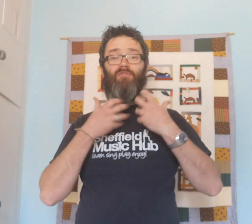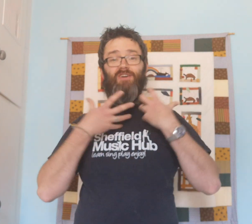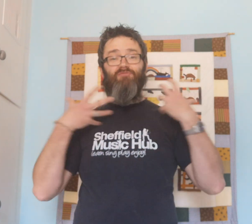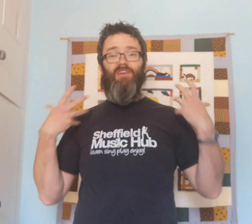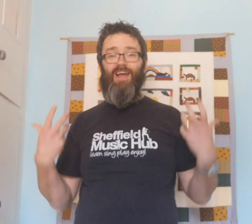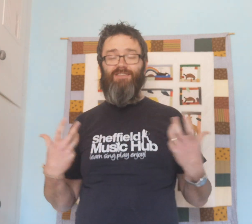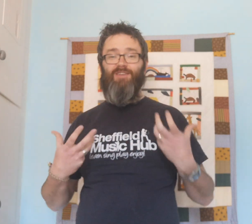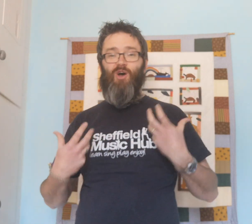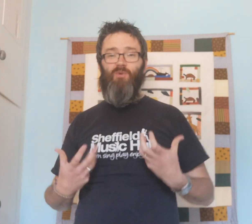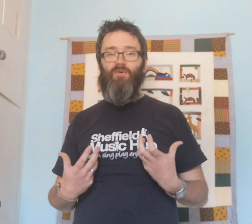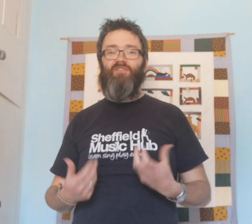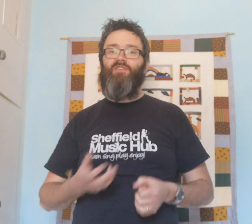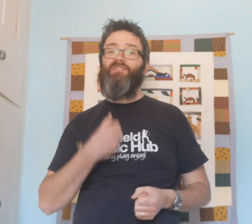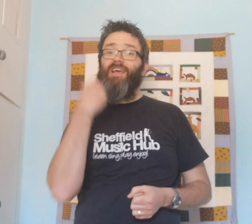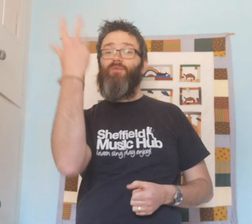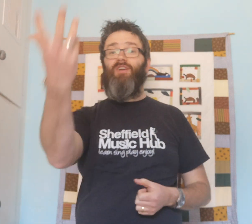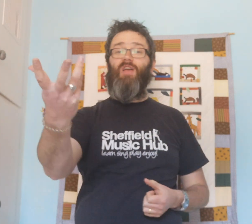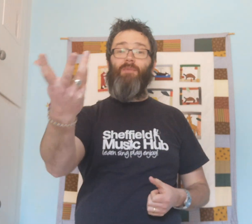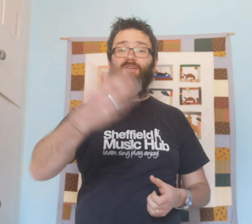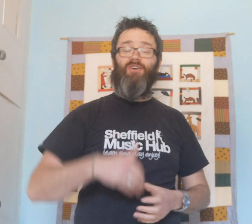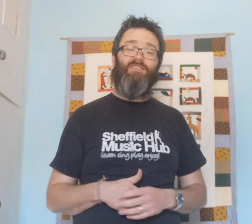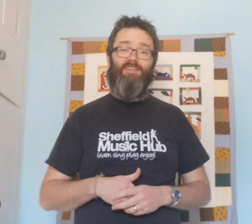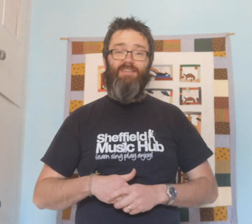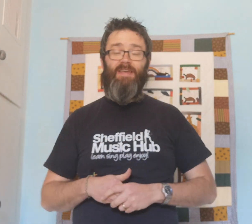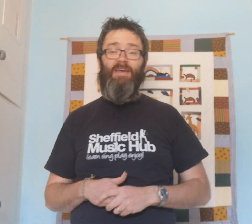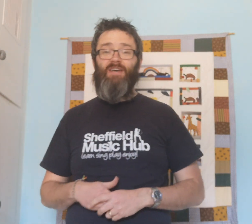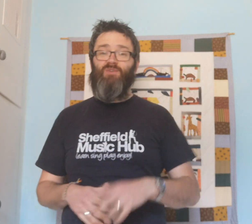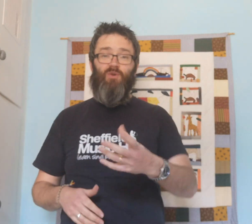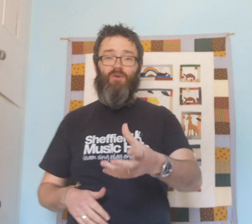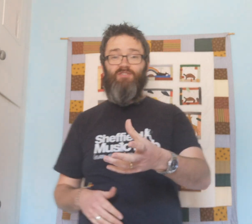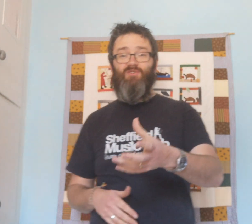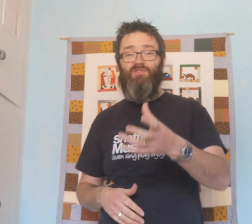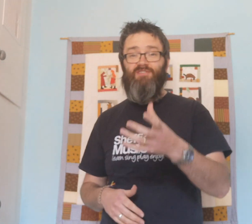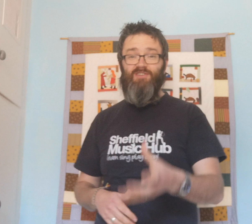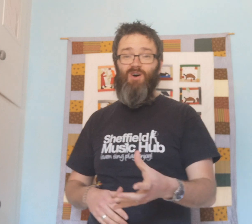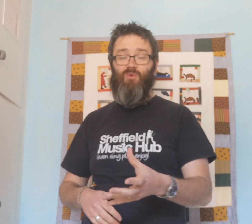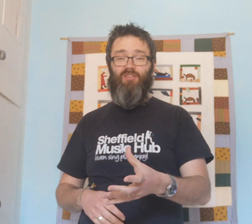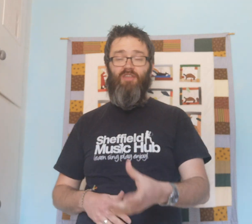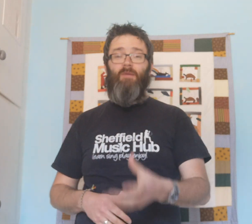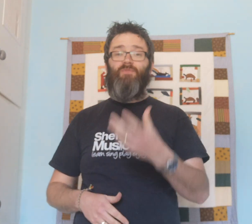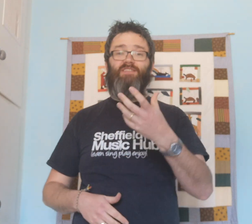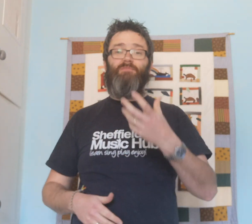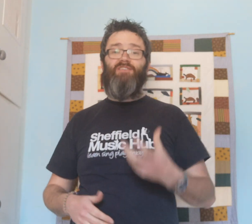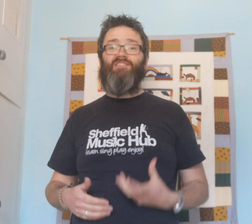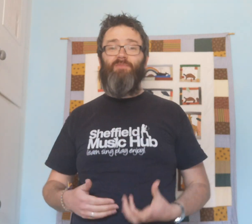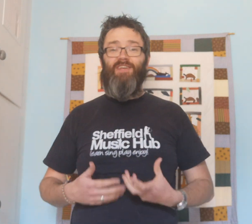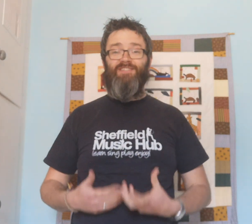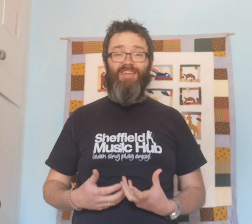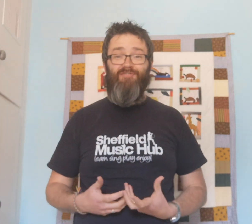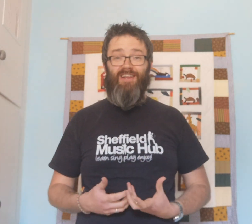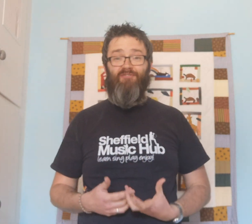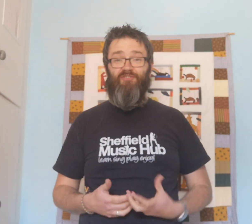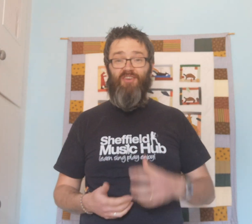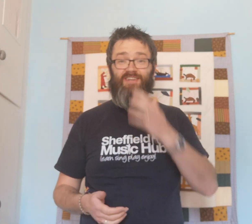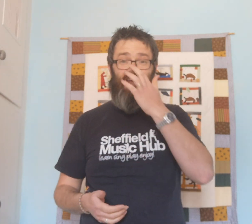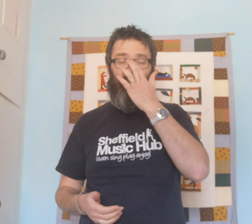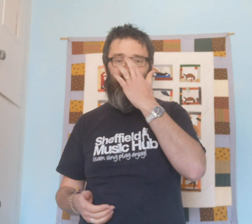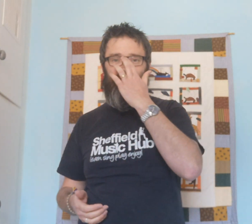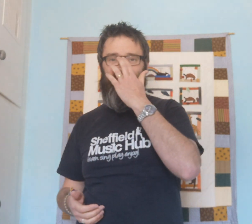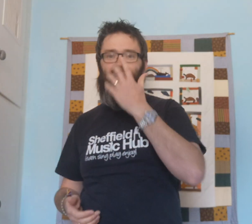and relaxed and open so the sound can come out nice and easily. So what I want you to do to start with is imagine something hysterically funny has happened and